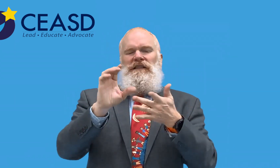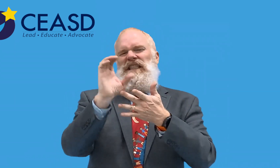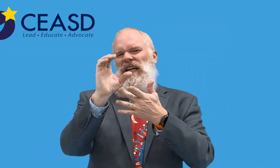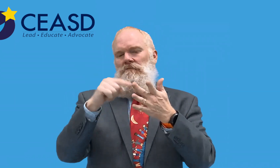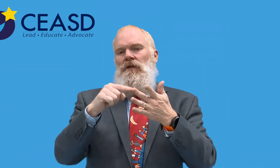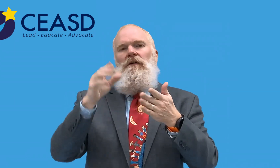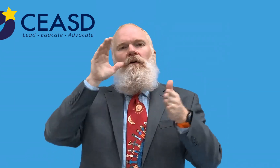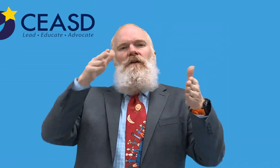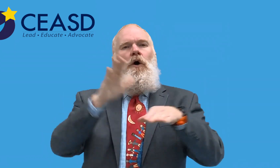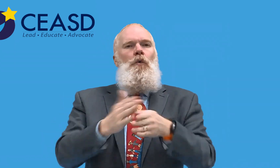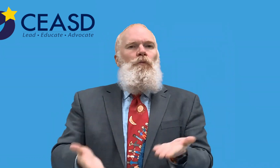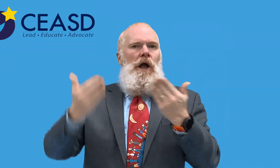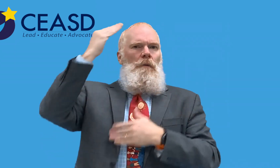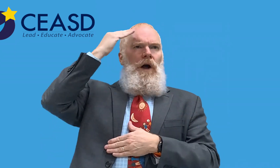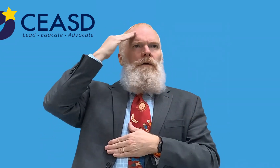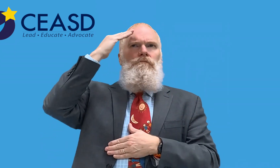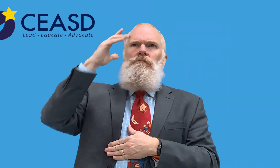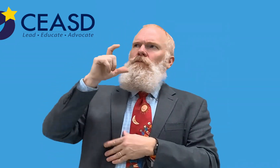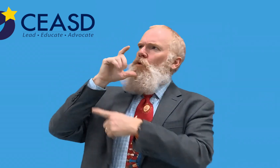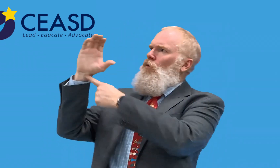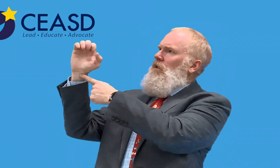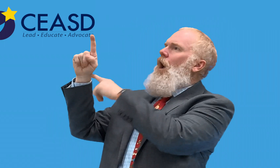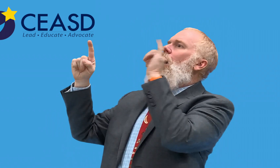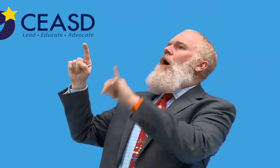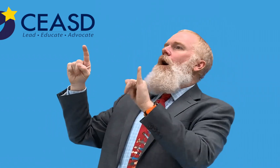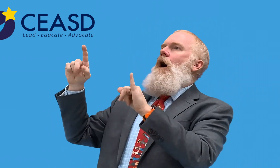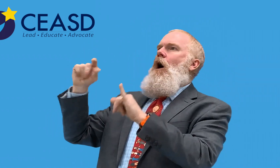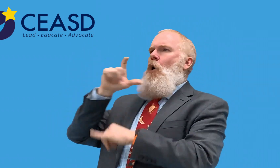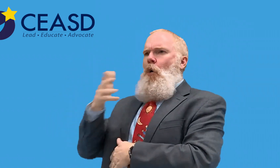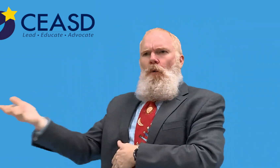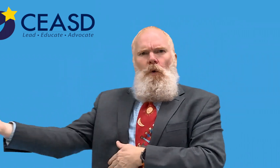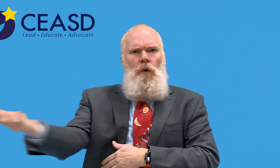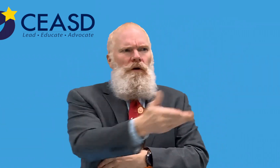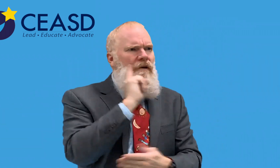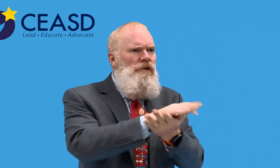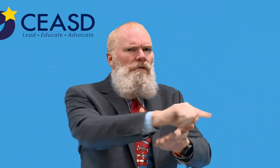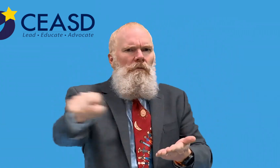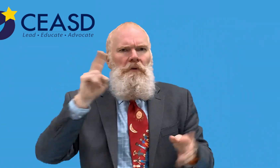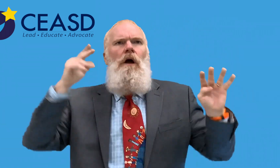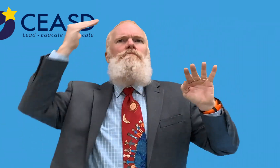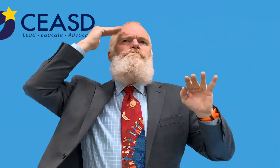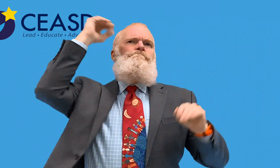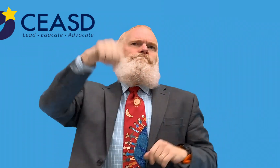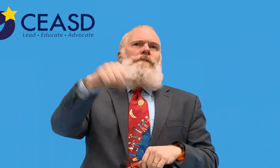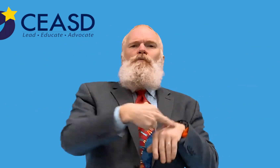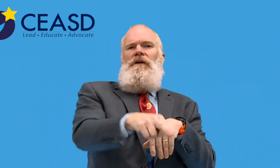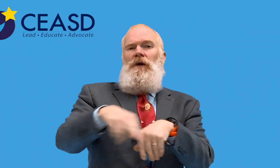committee for their excellent work. The third strategic planning item, C, will